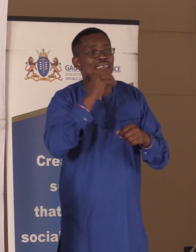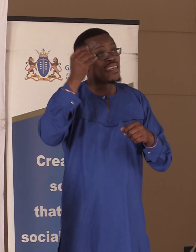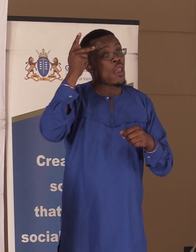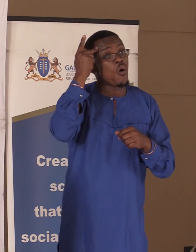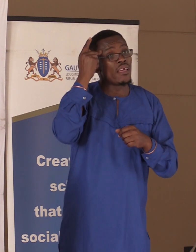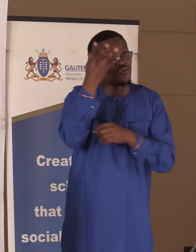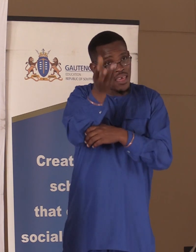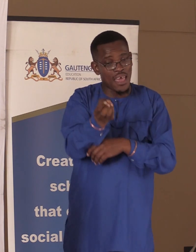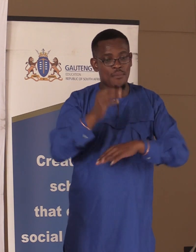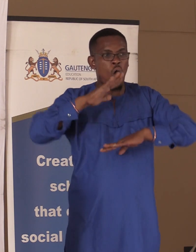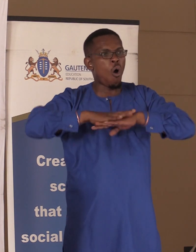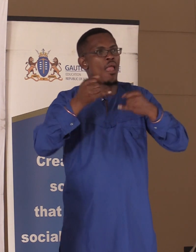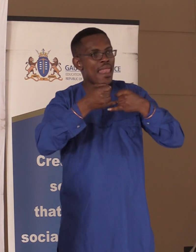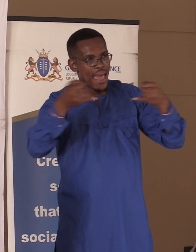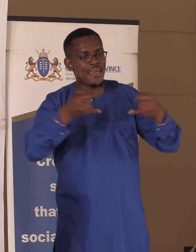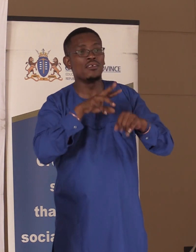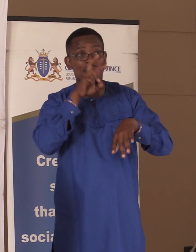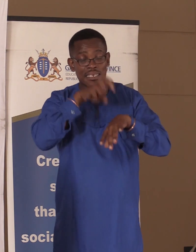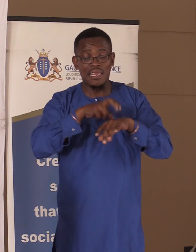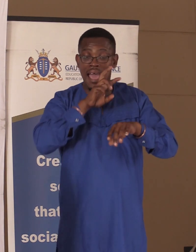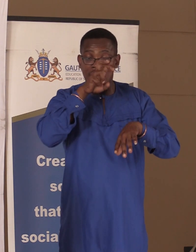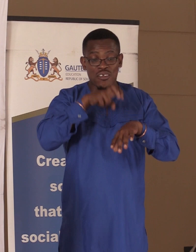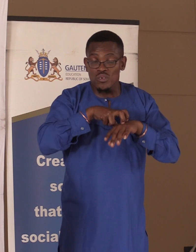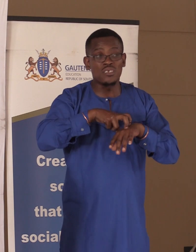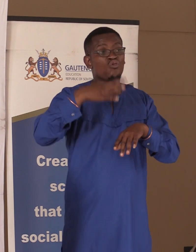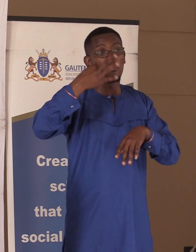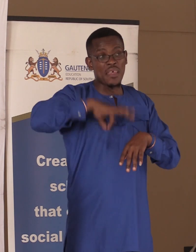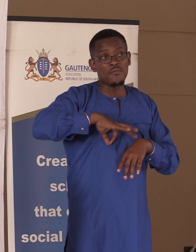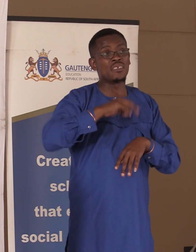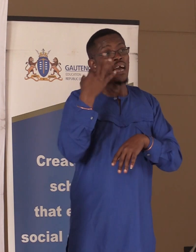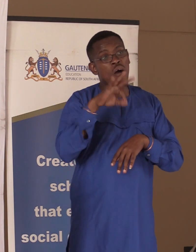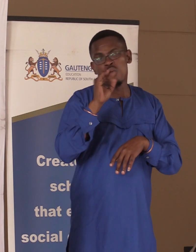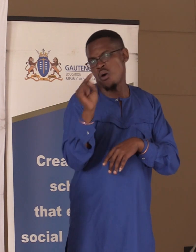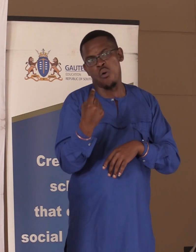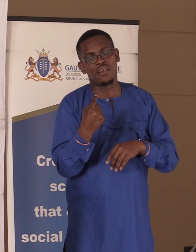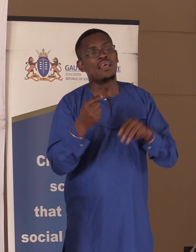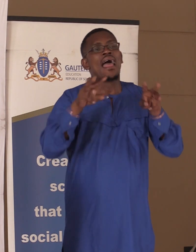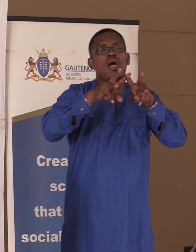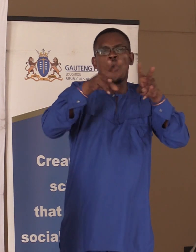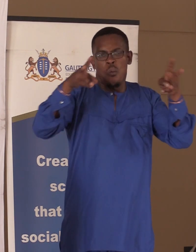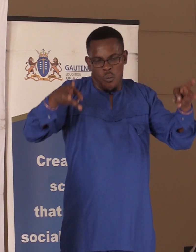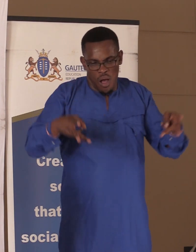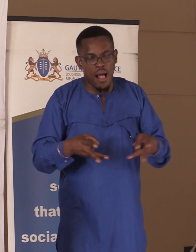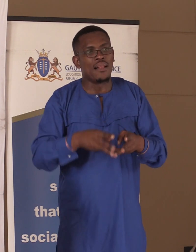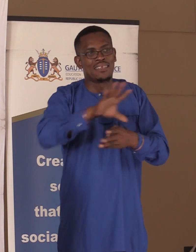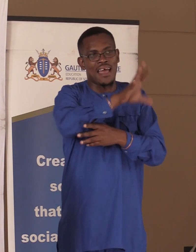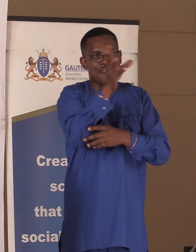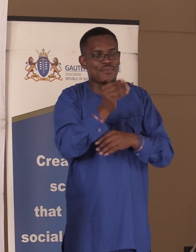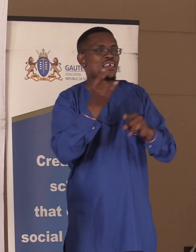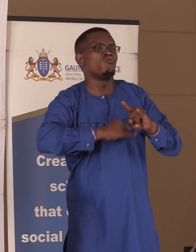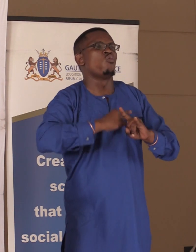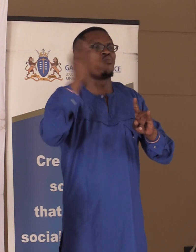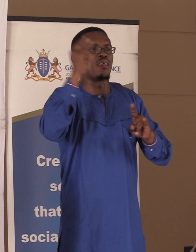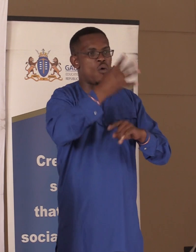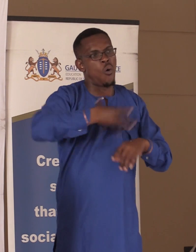do it online because I don't want it only to benefit Harangua kids, right? I want Africa to win. And